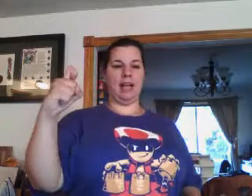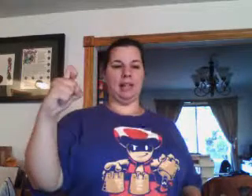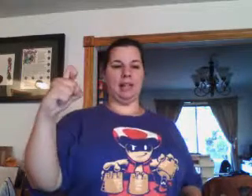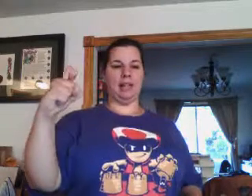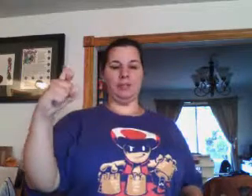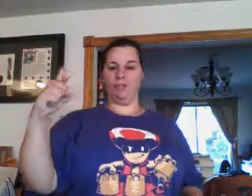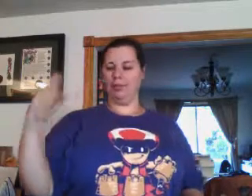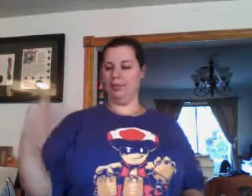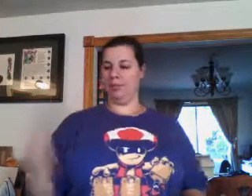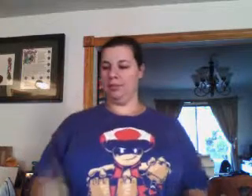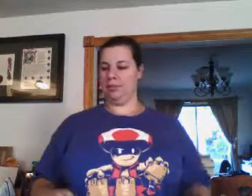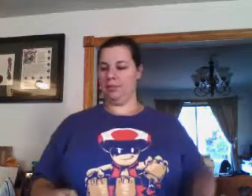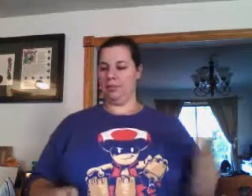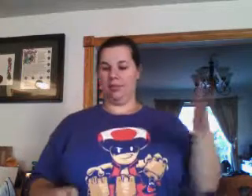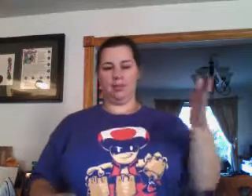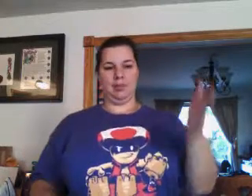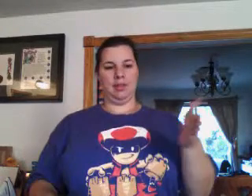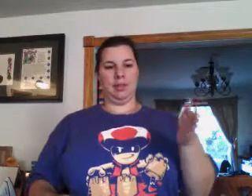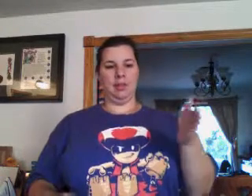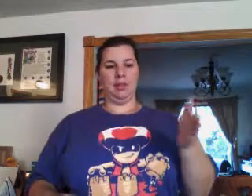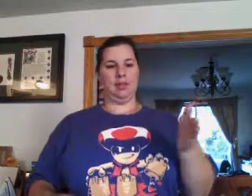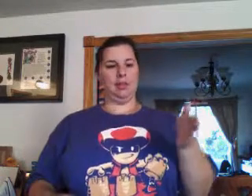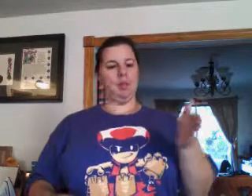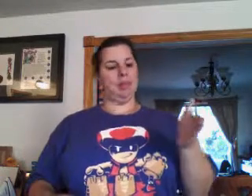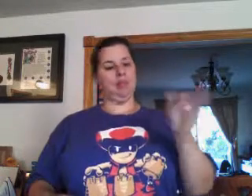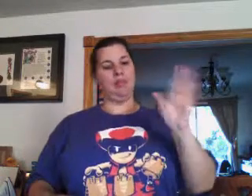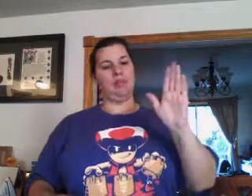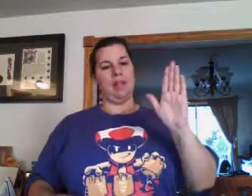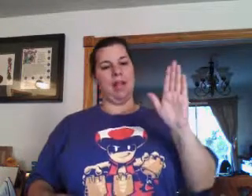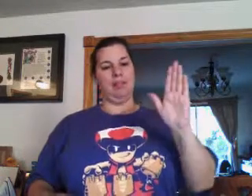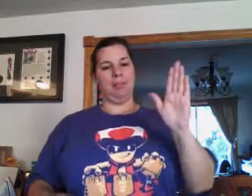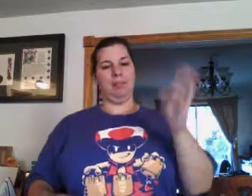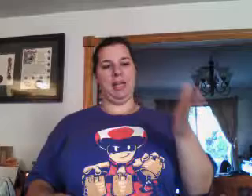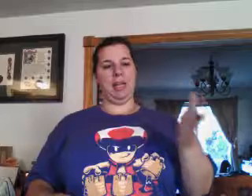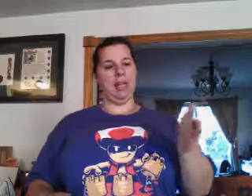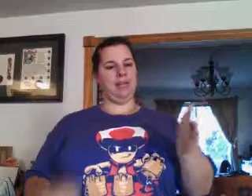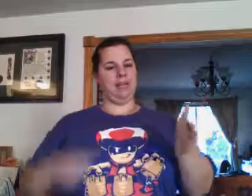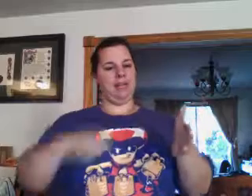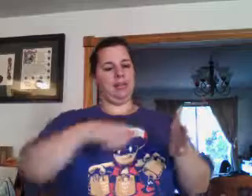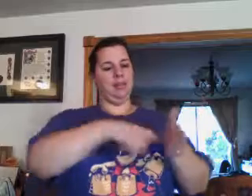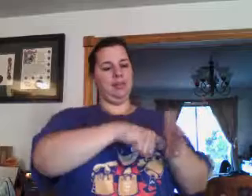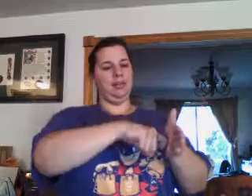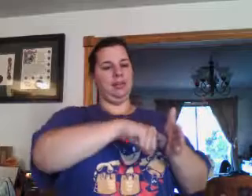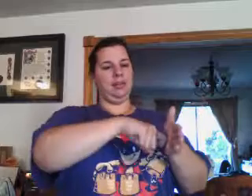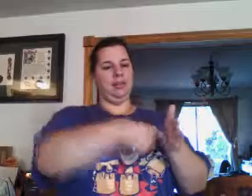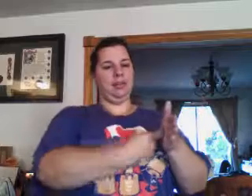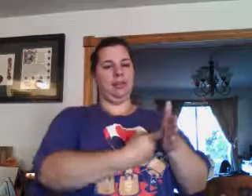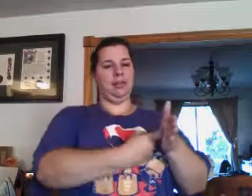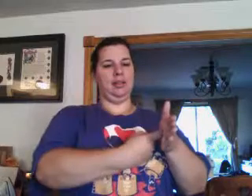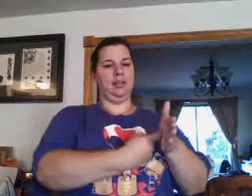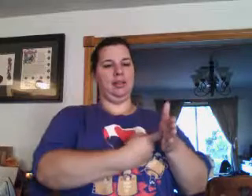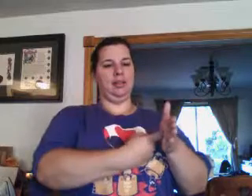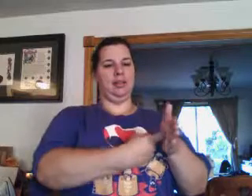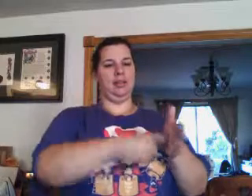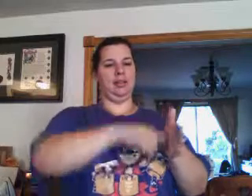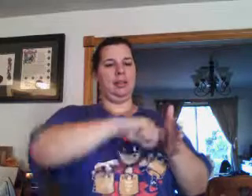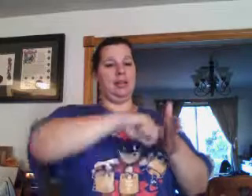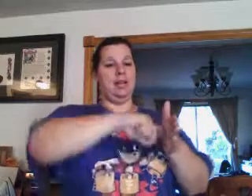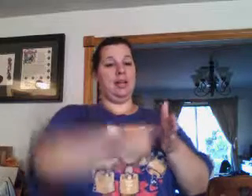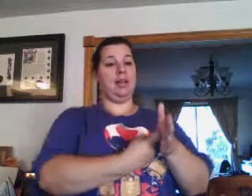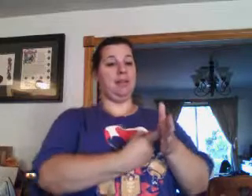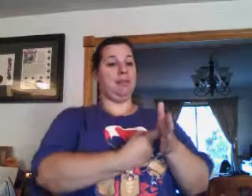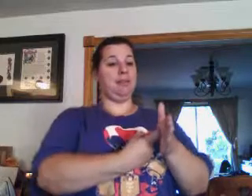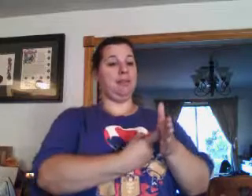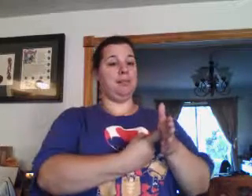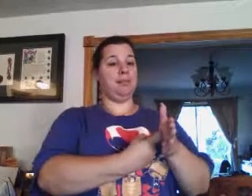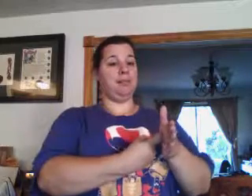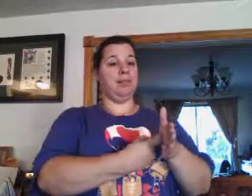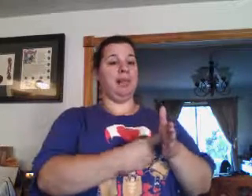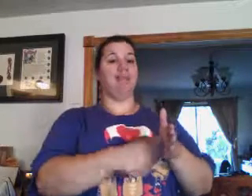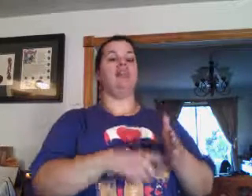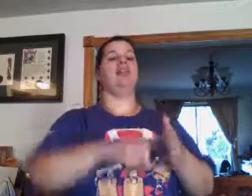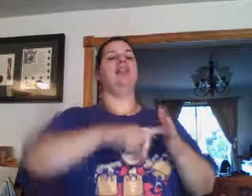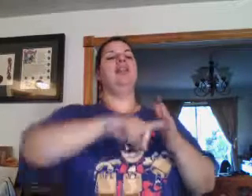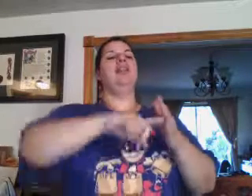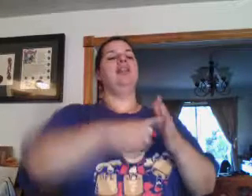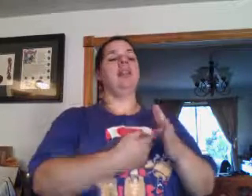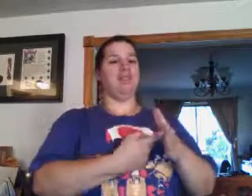hand. You do this flat B hand again. Key. Because you